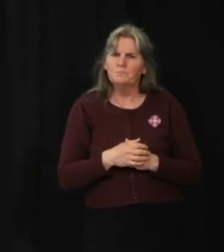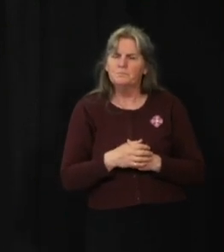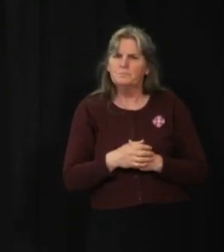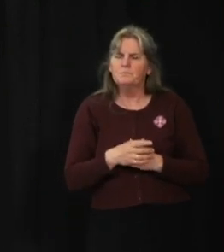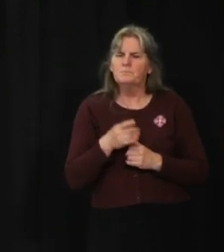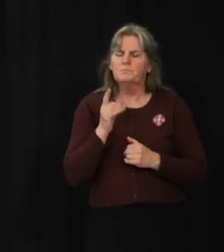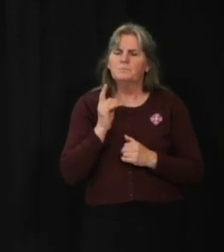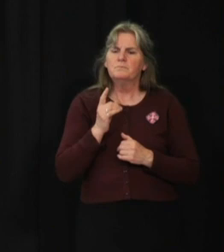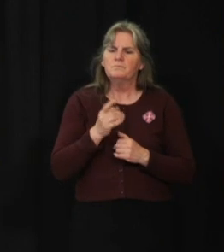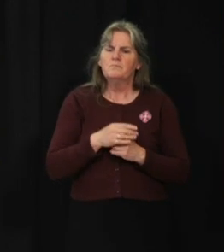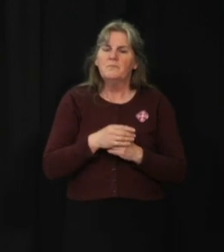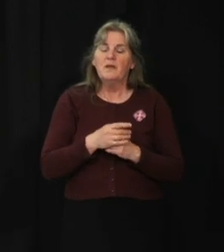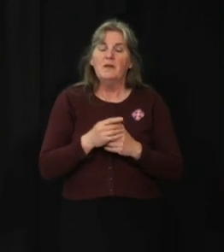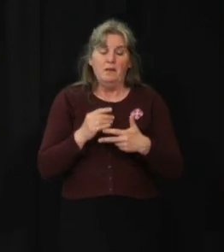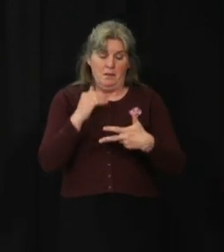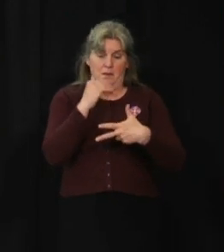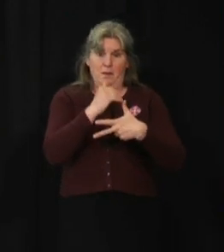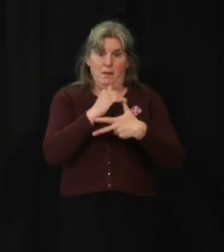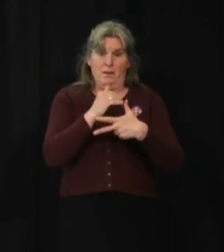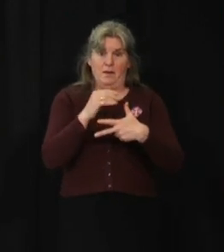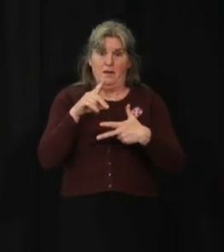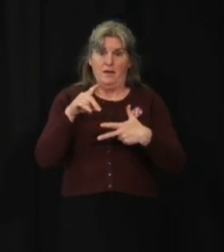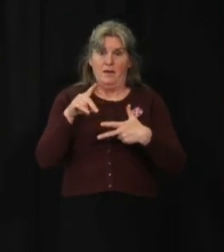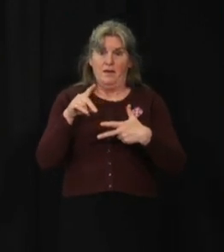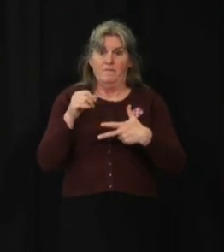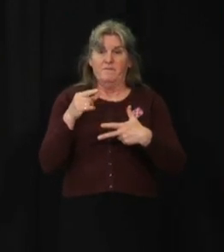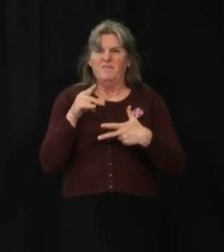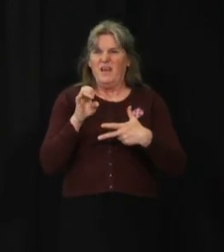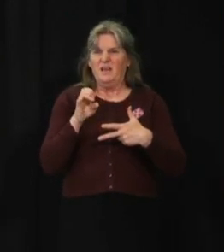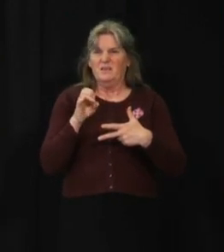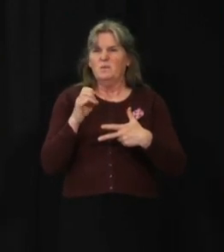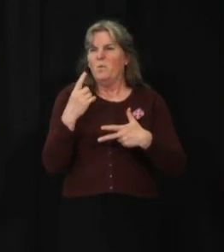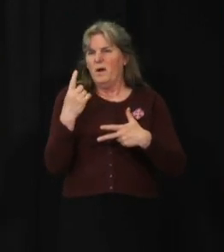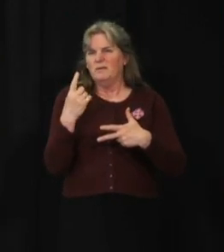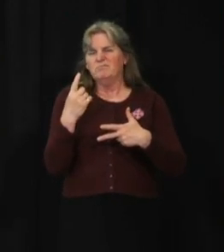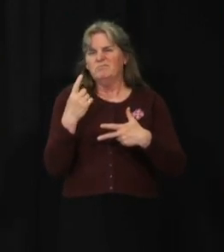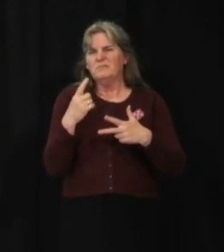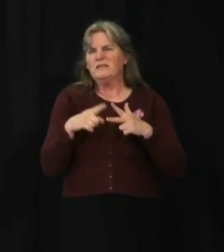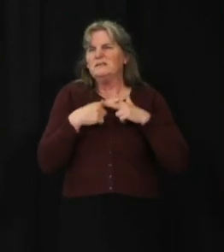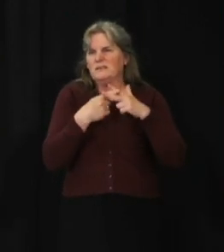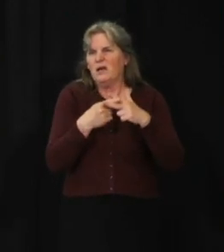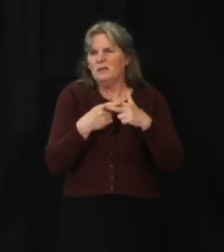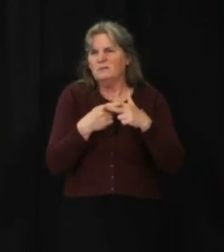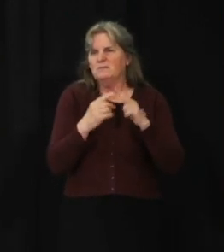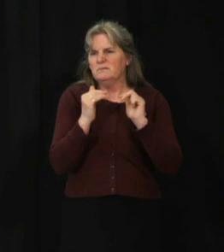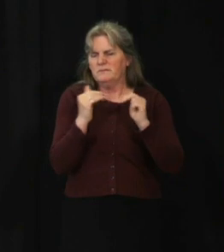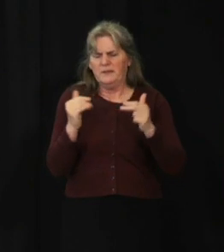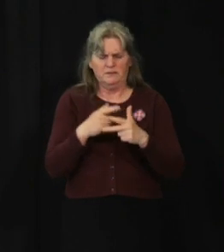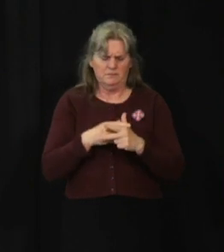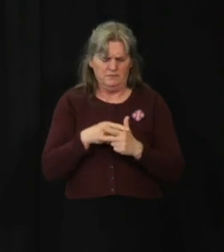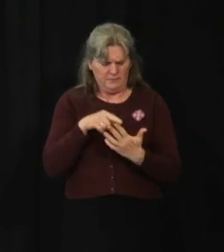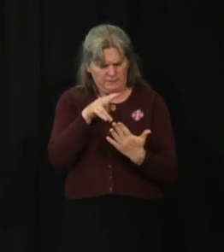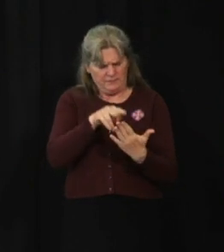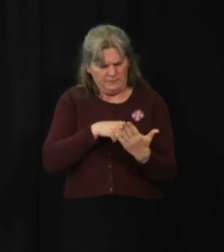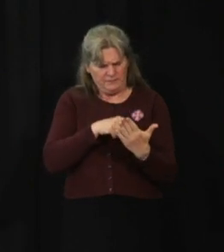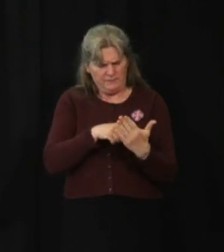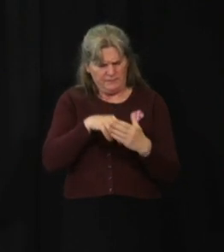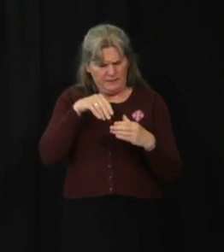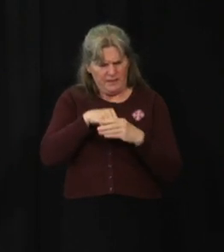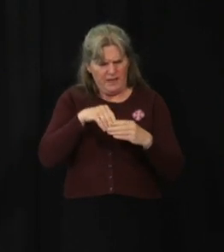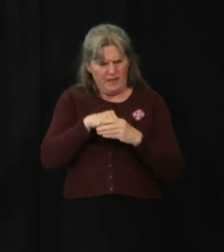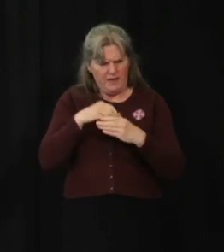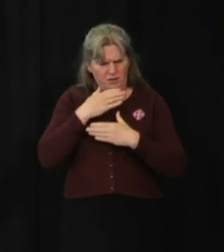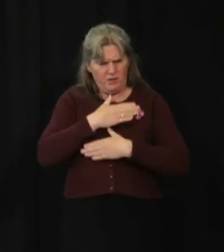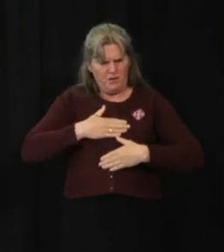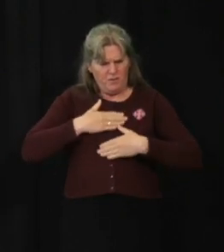Based on phase one restart, which is the current phase we're in, it says for indoor public recreation